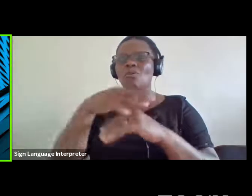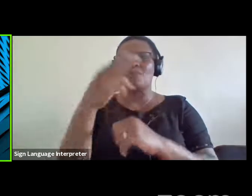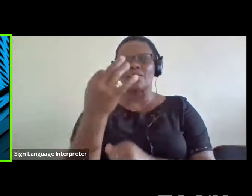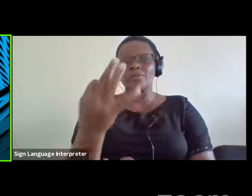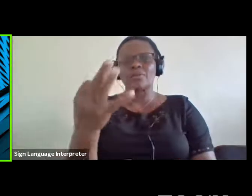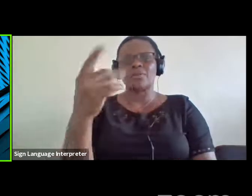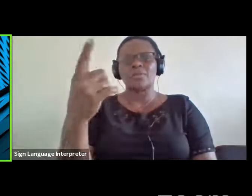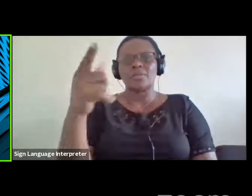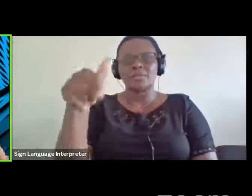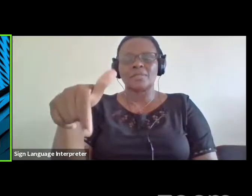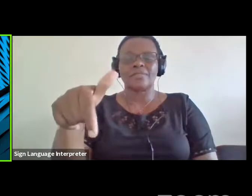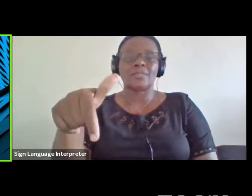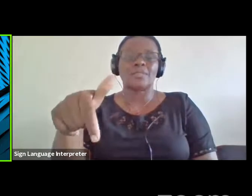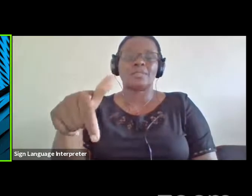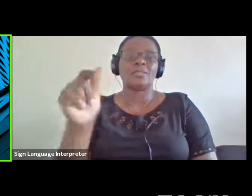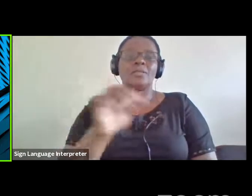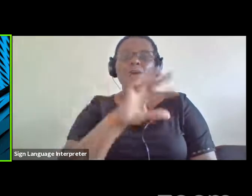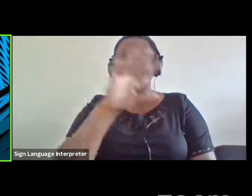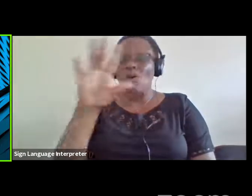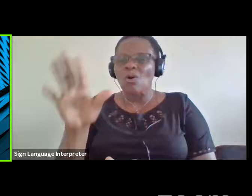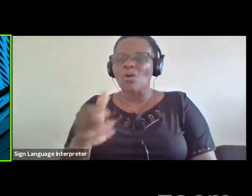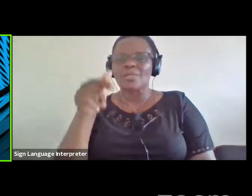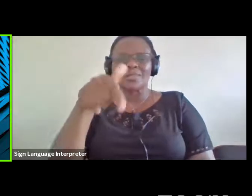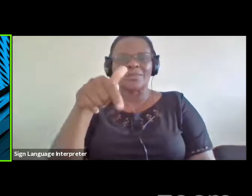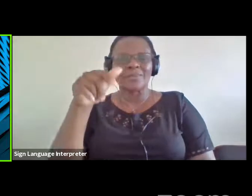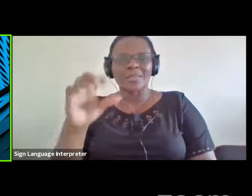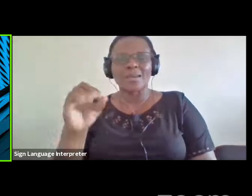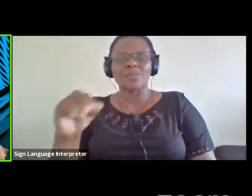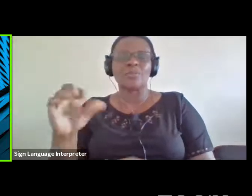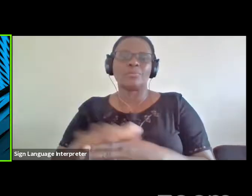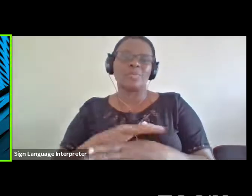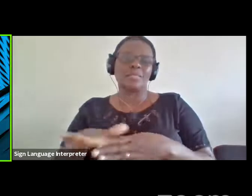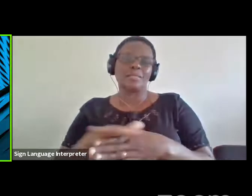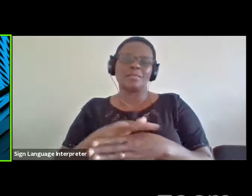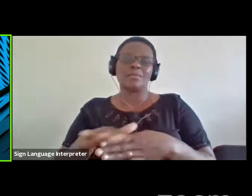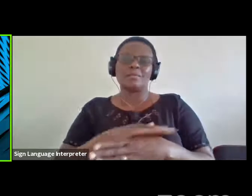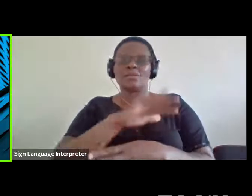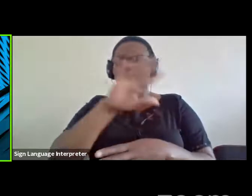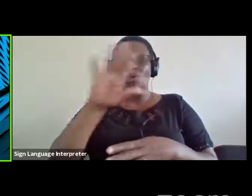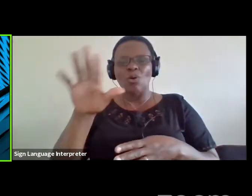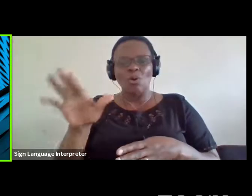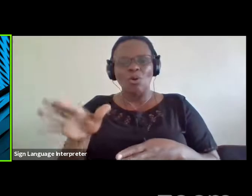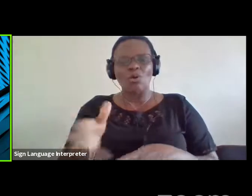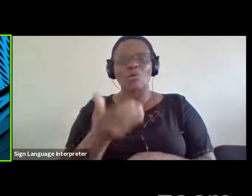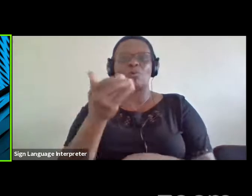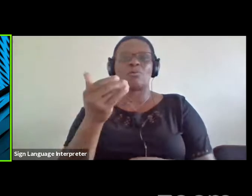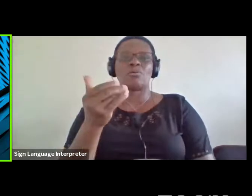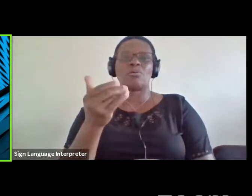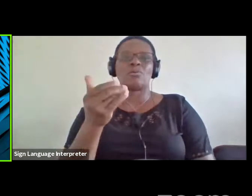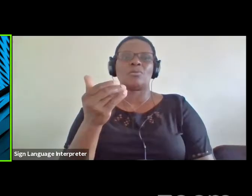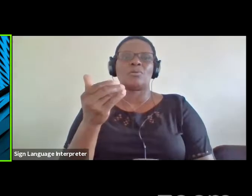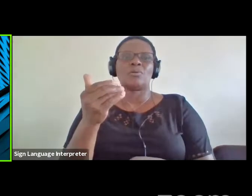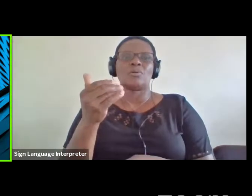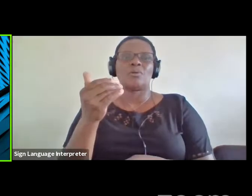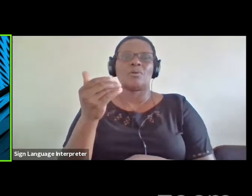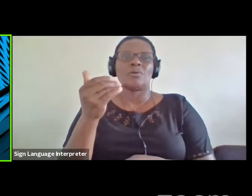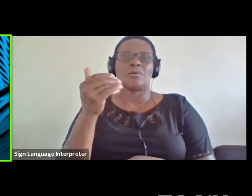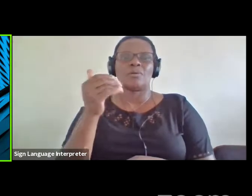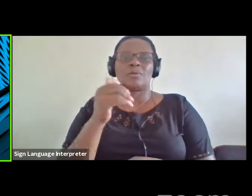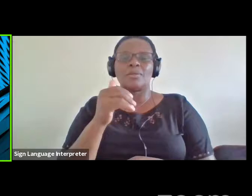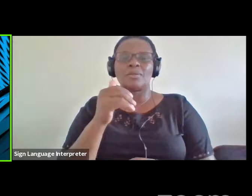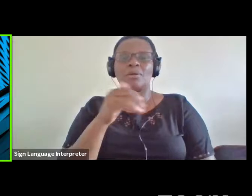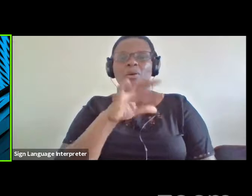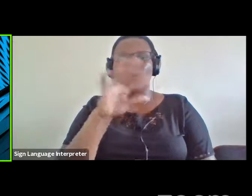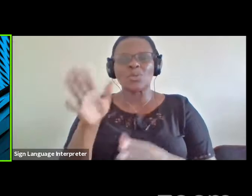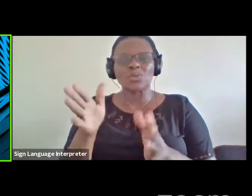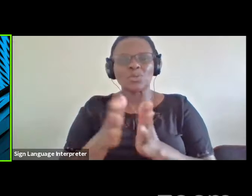society organizations, and over 700 businesses that have all set aside personal interest and said there are 9